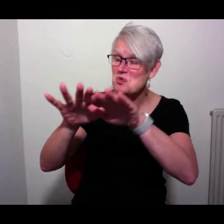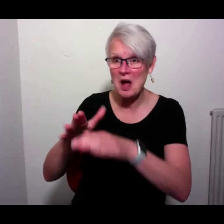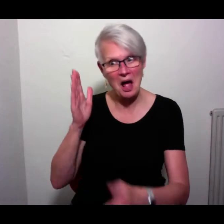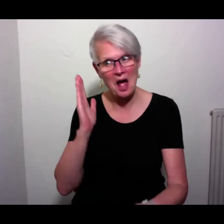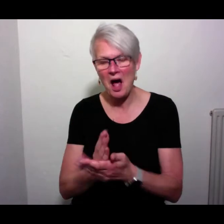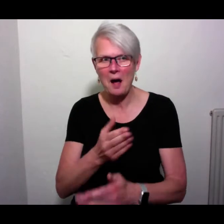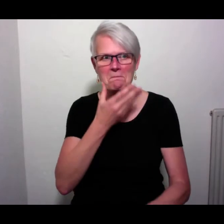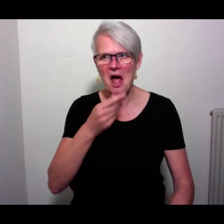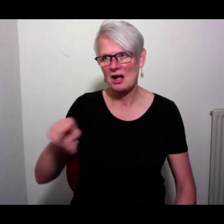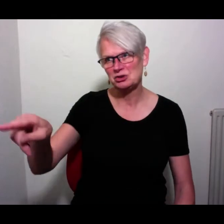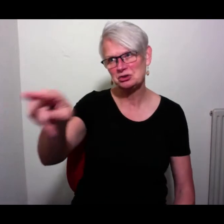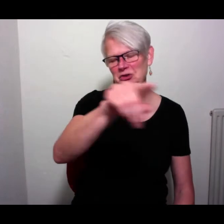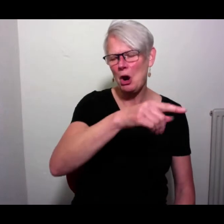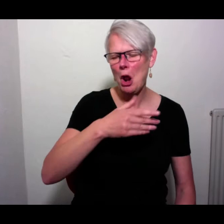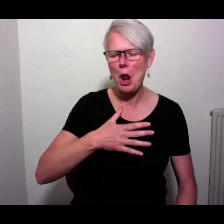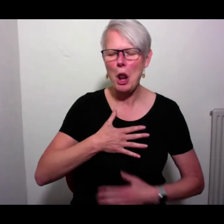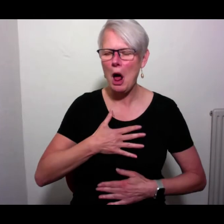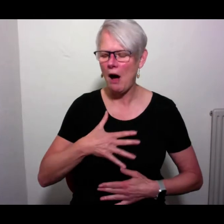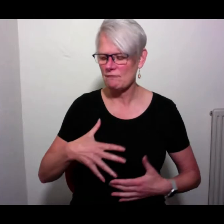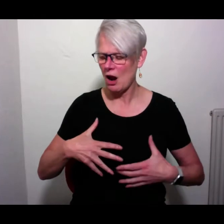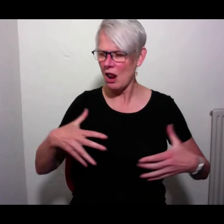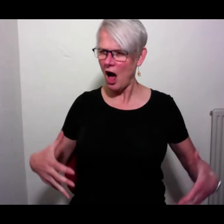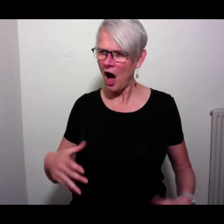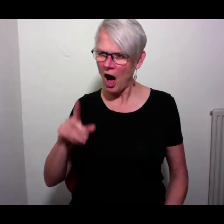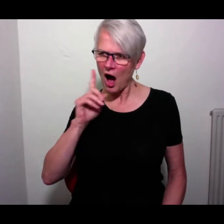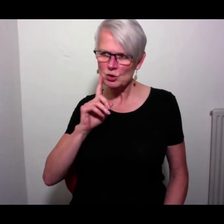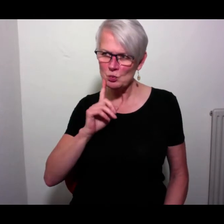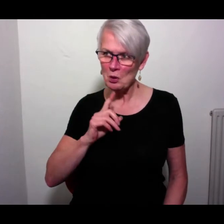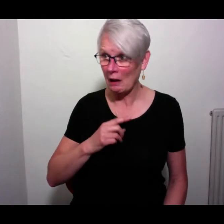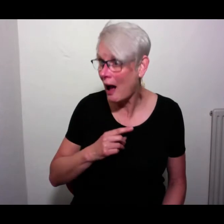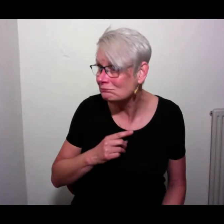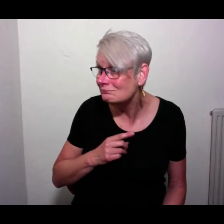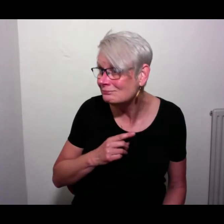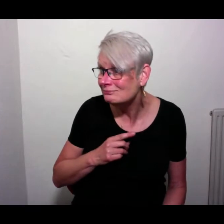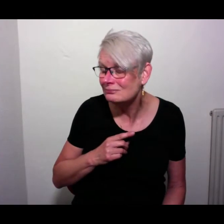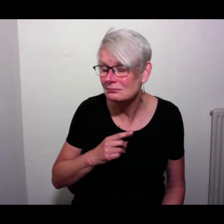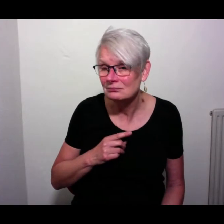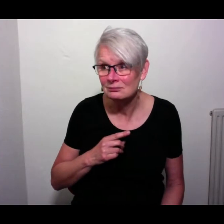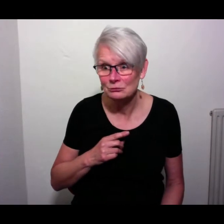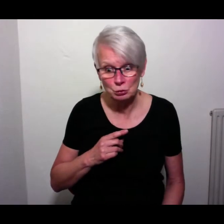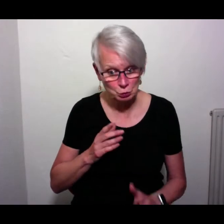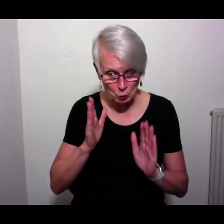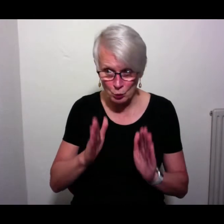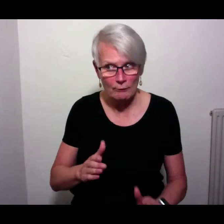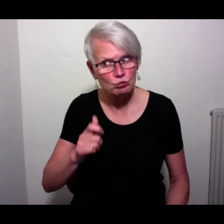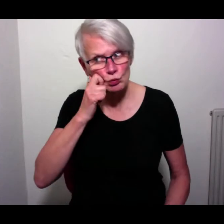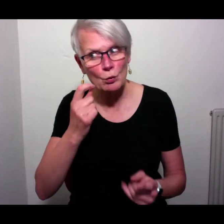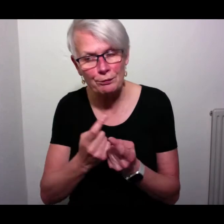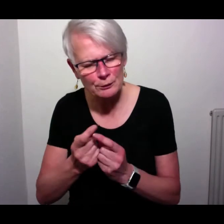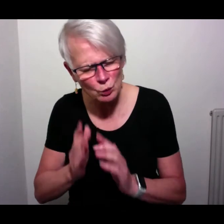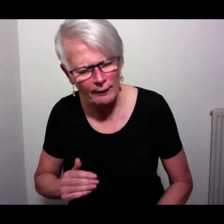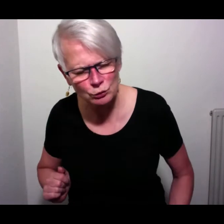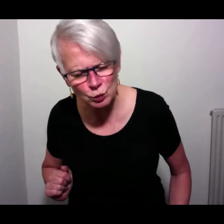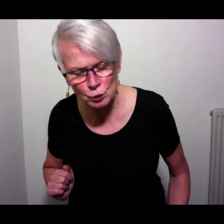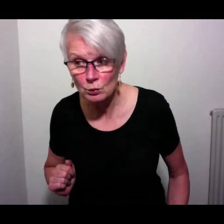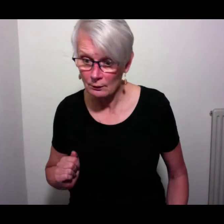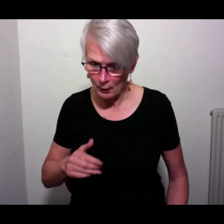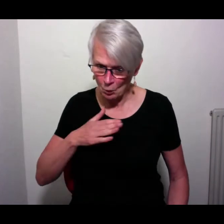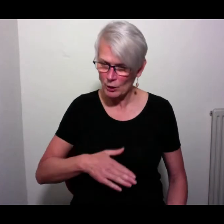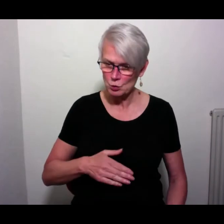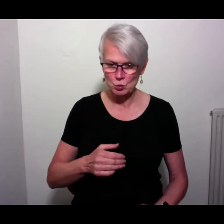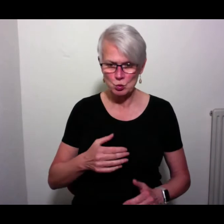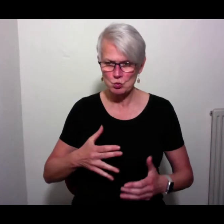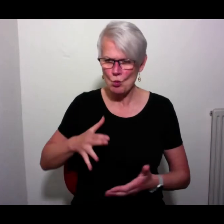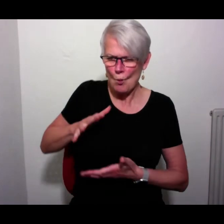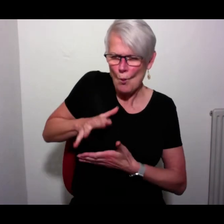She said, well, it's a new thing. Apparently there are some men out there who love a larger lady. Who'd have thought that? You